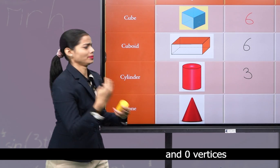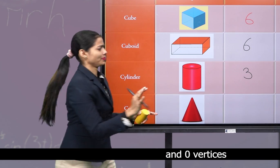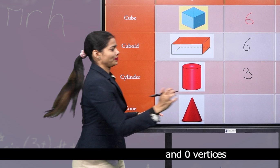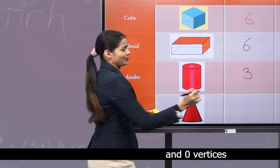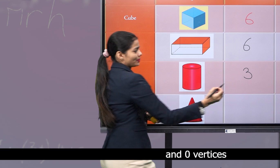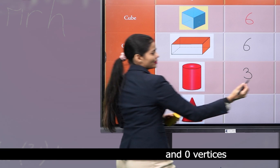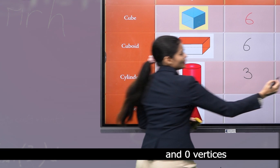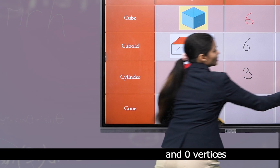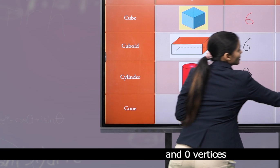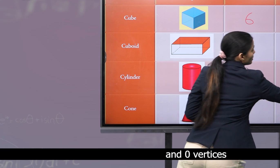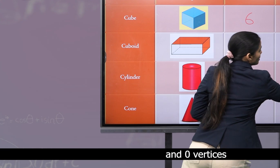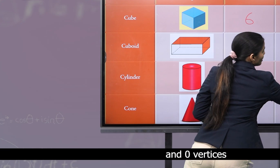and 0 vertices.